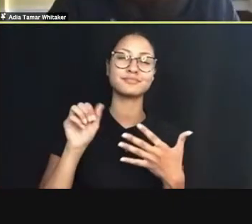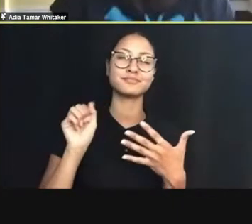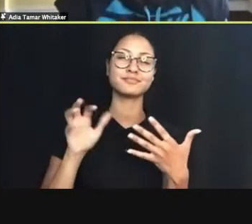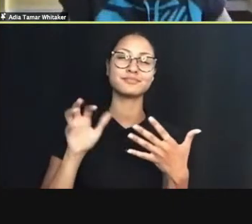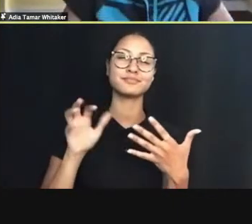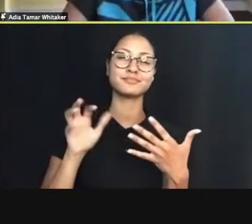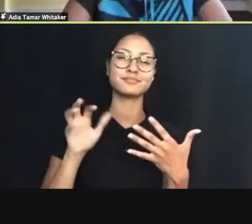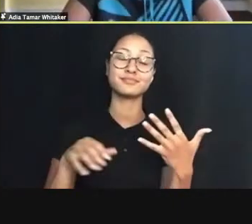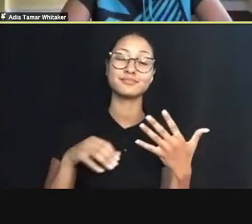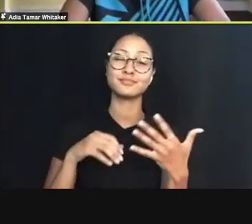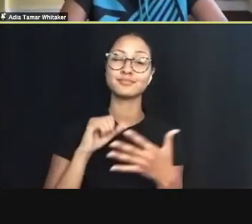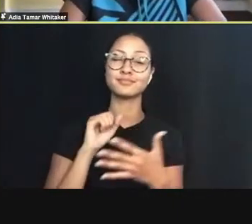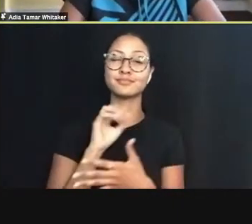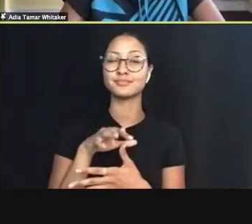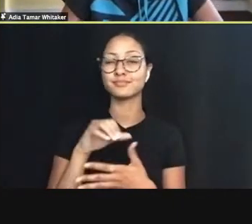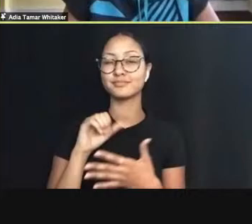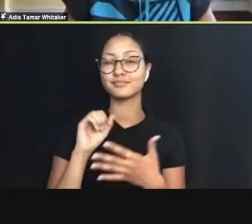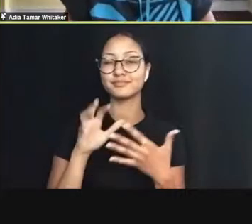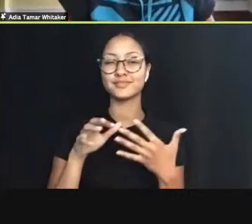Neely.